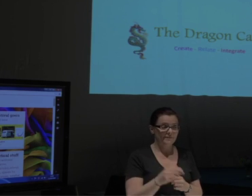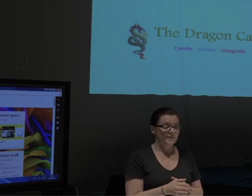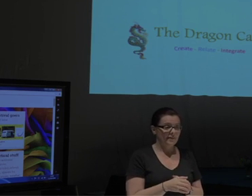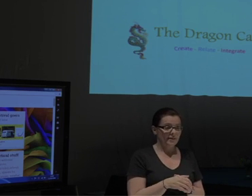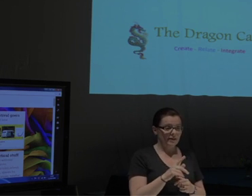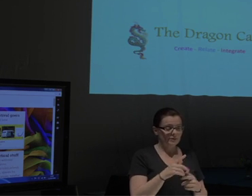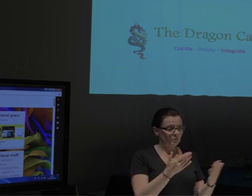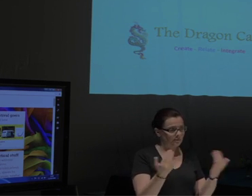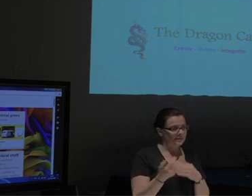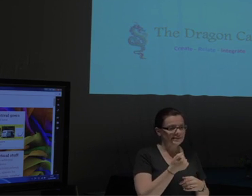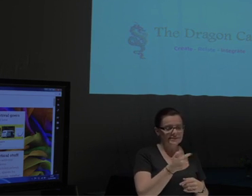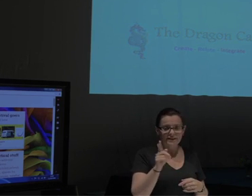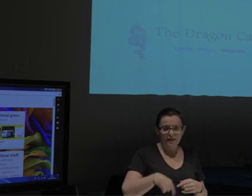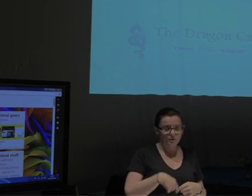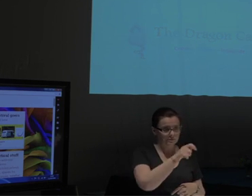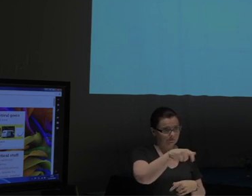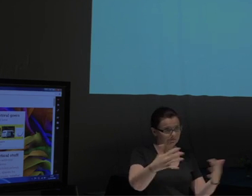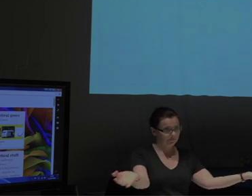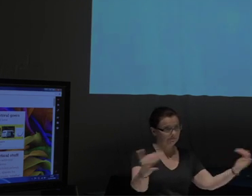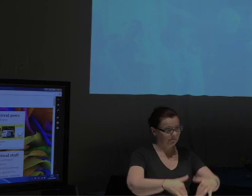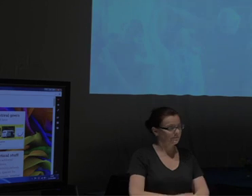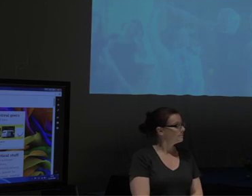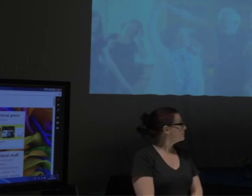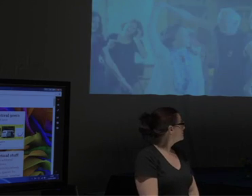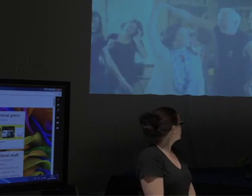than 6,000 patrons.